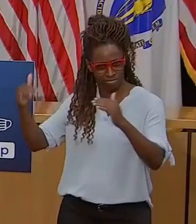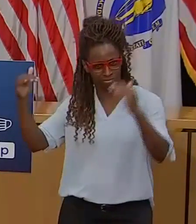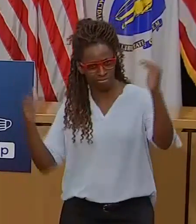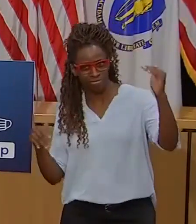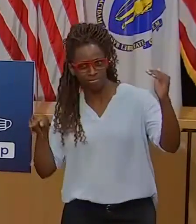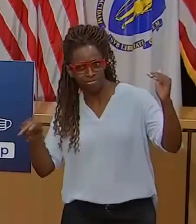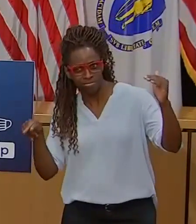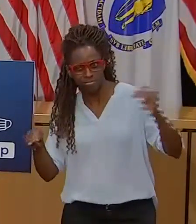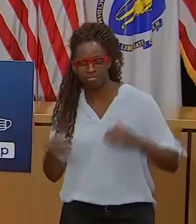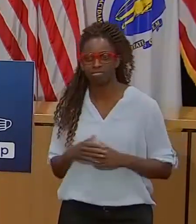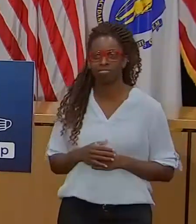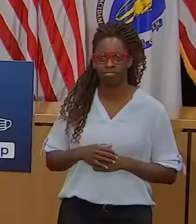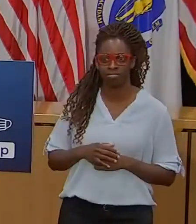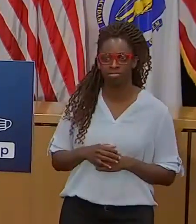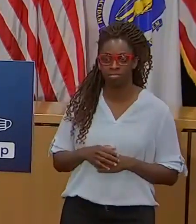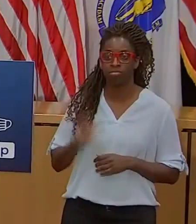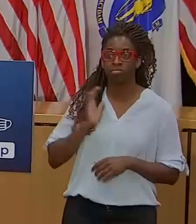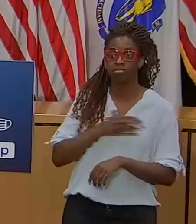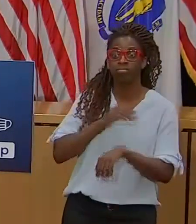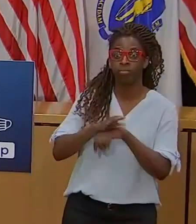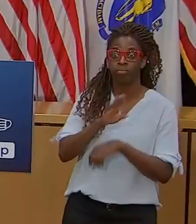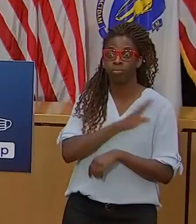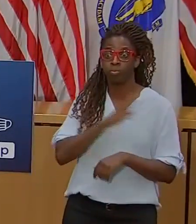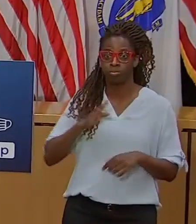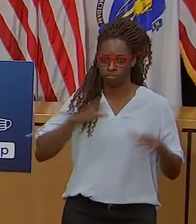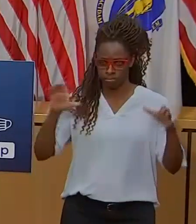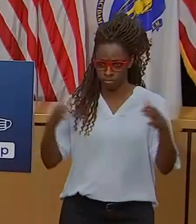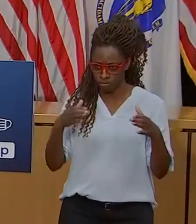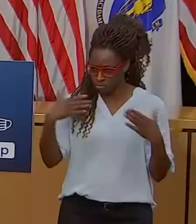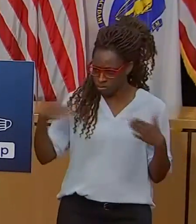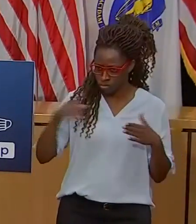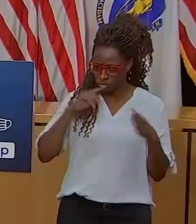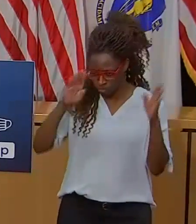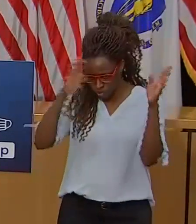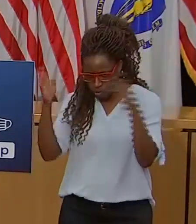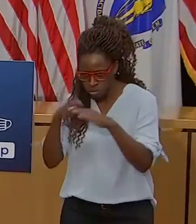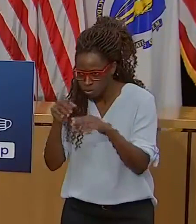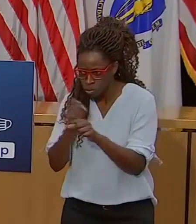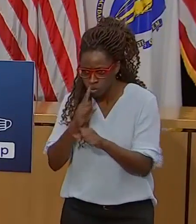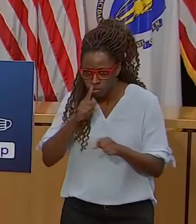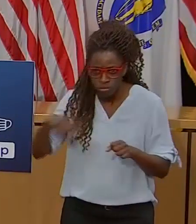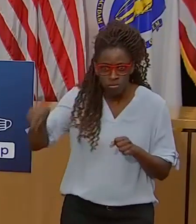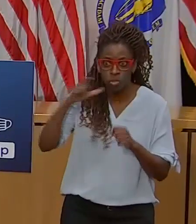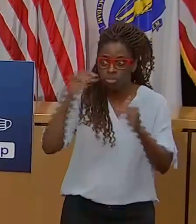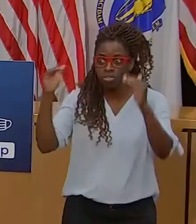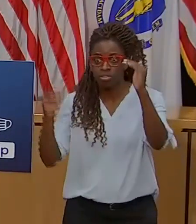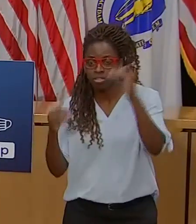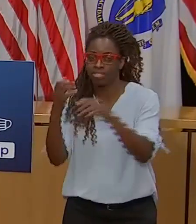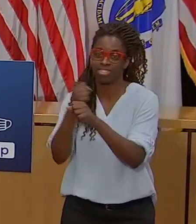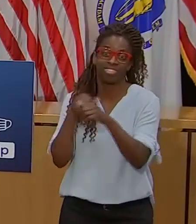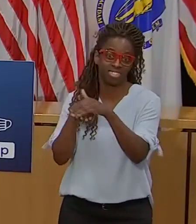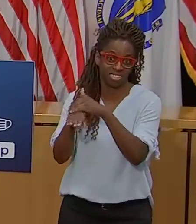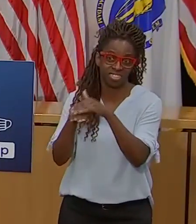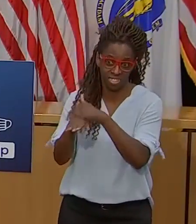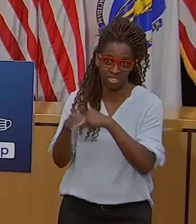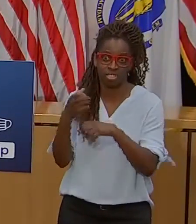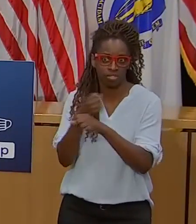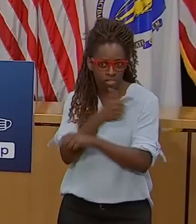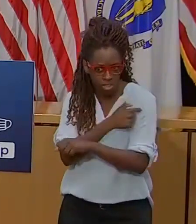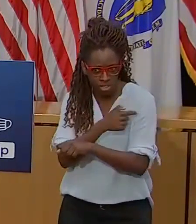focused on ensuring that these voices have been heard during the planning process and included representatives from this